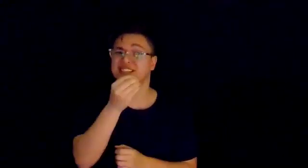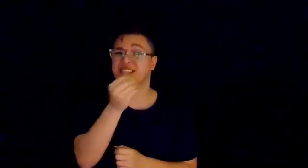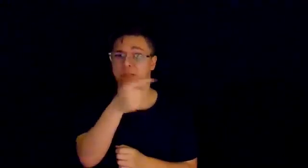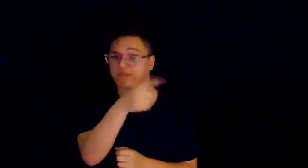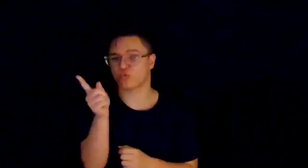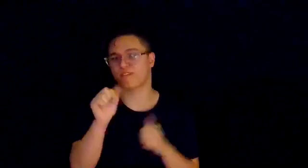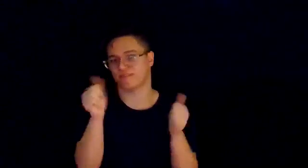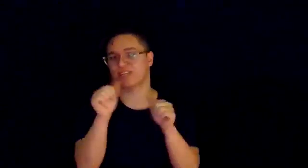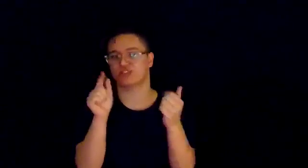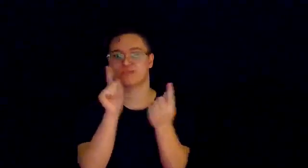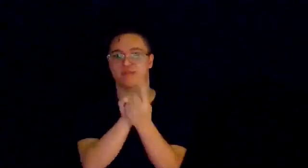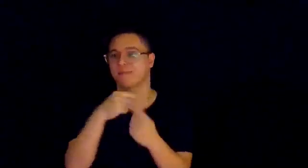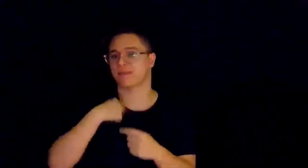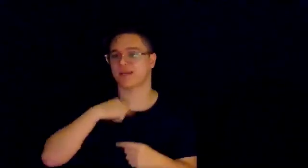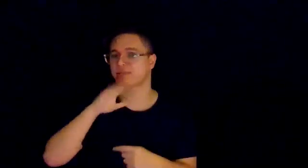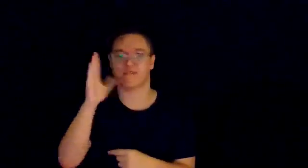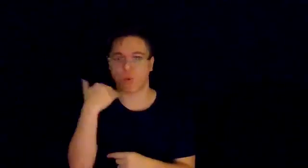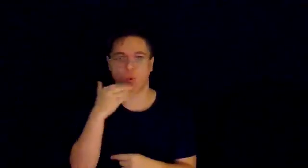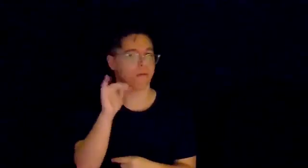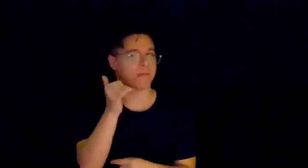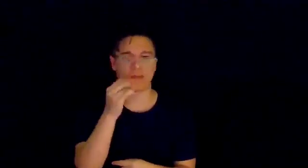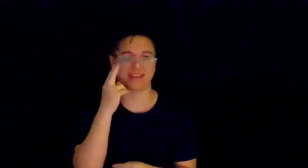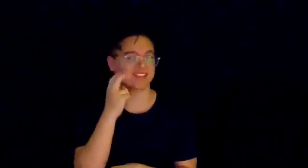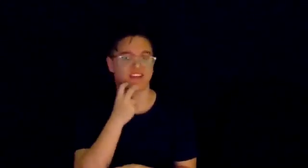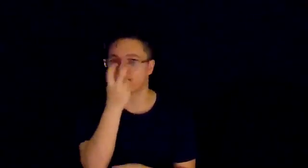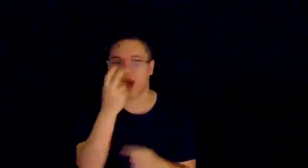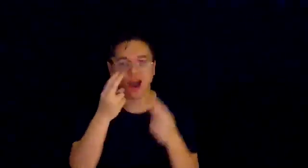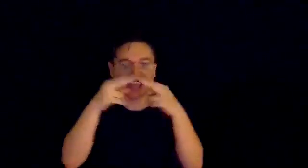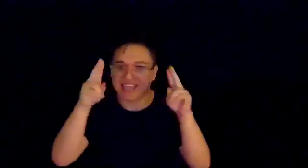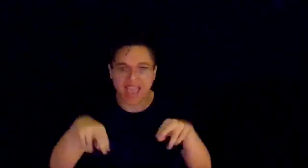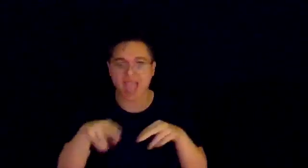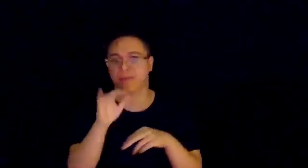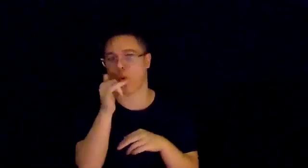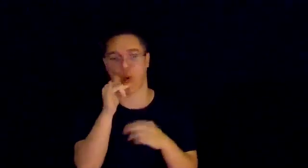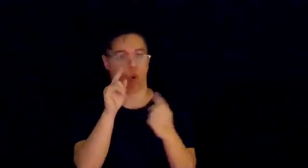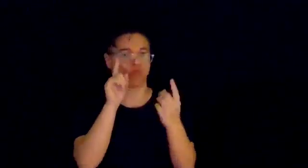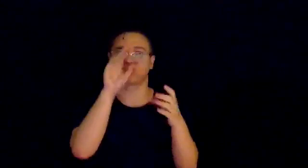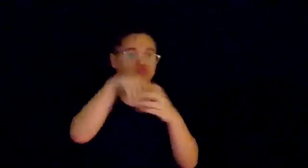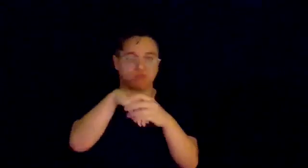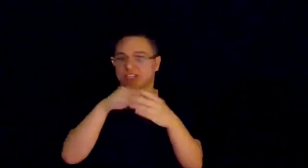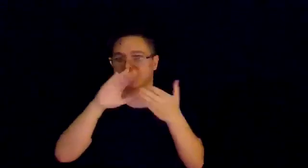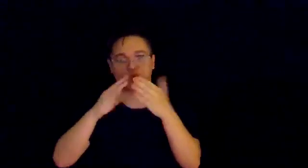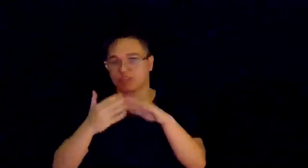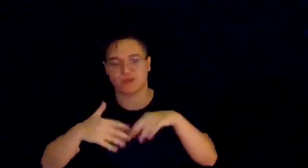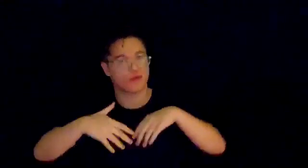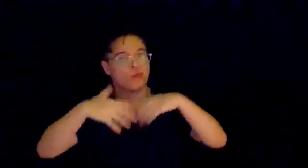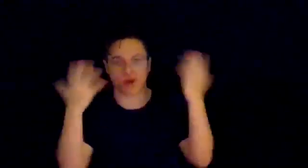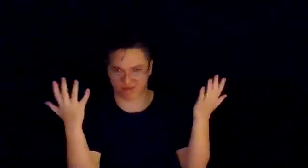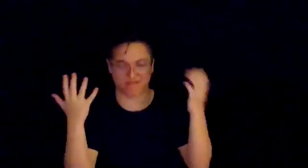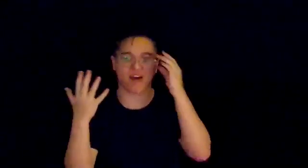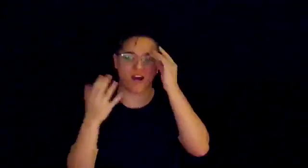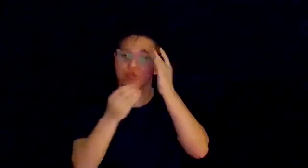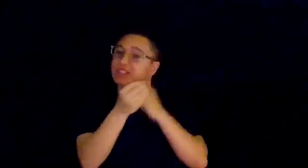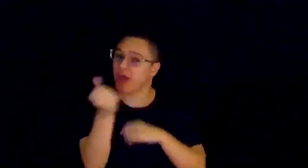I can just sign. Some of you have finished meeting me before, maybe at Deafblind camp or, you know, involved